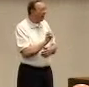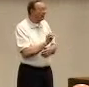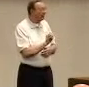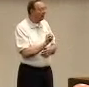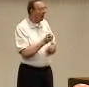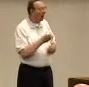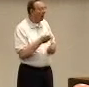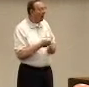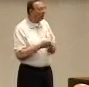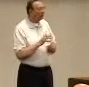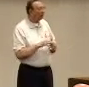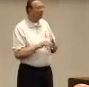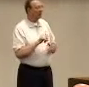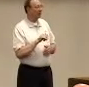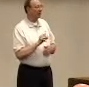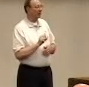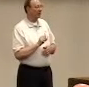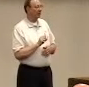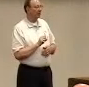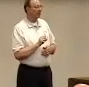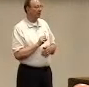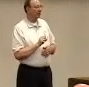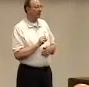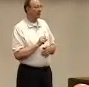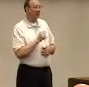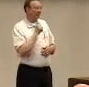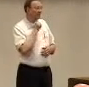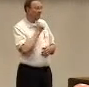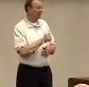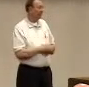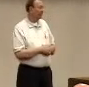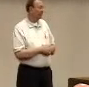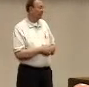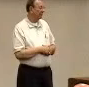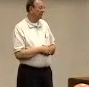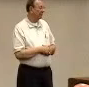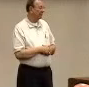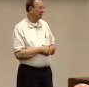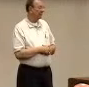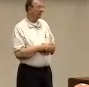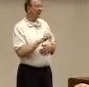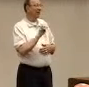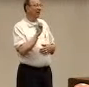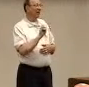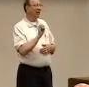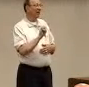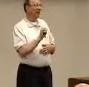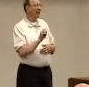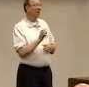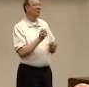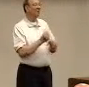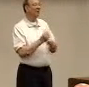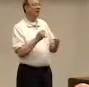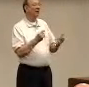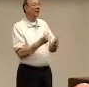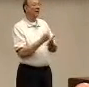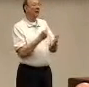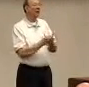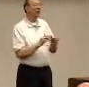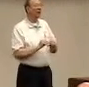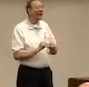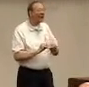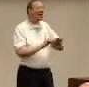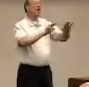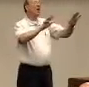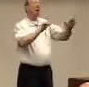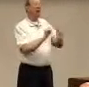We want evangelism to be harder than it is, but it's not. Evangelism is simply making